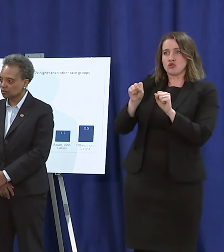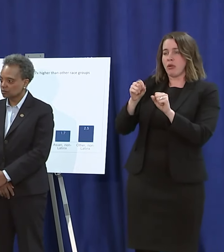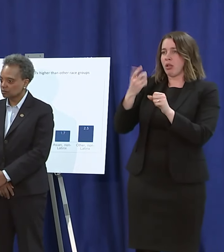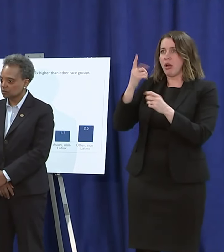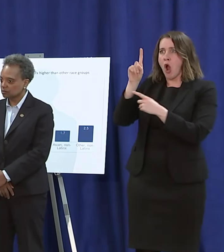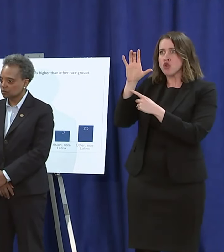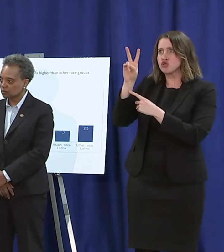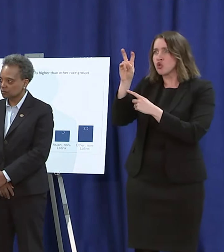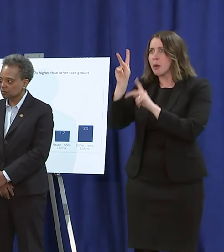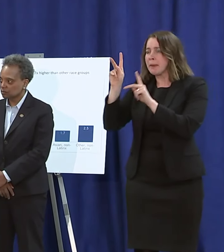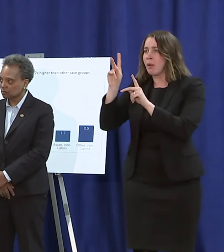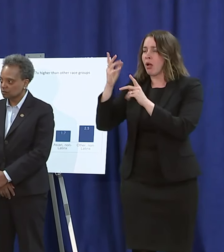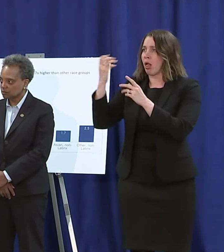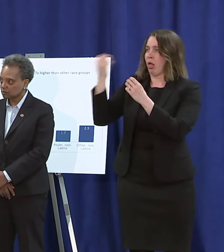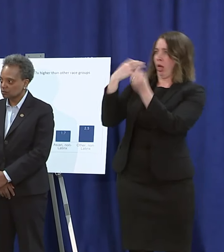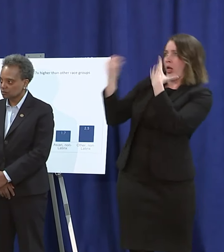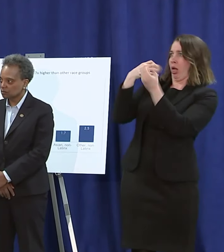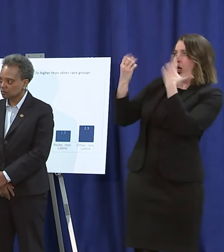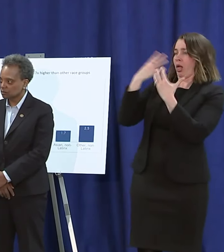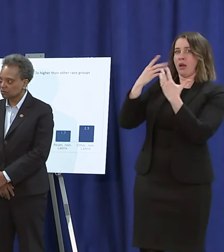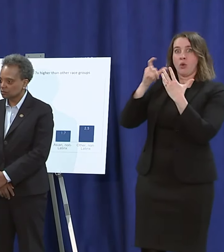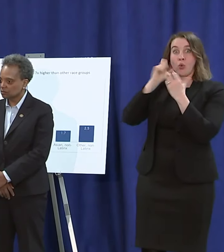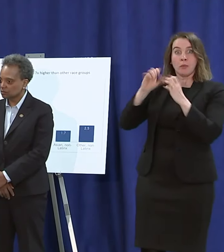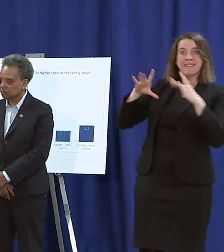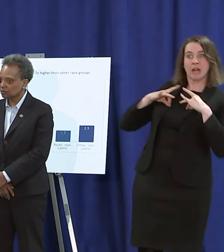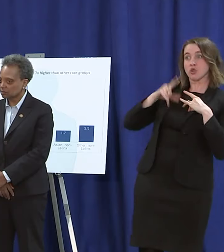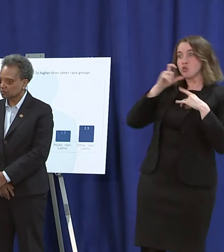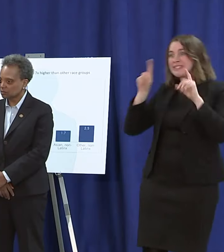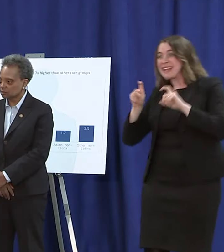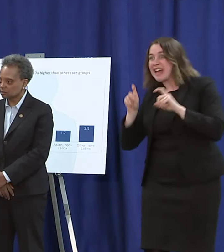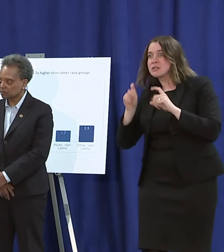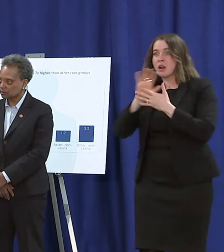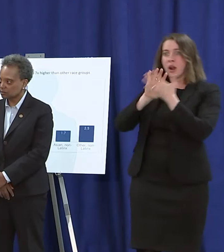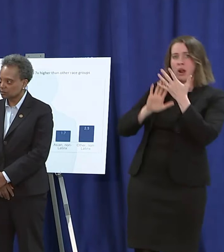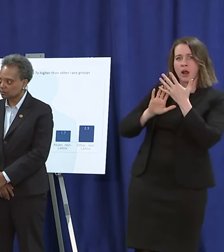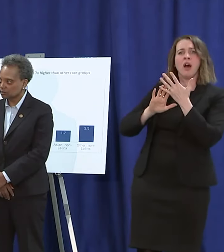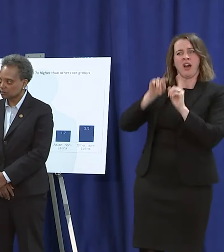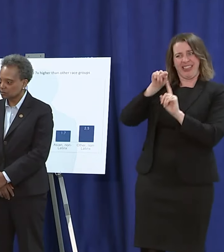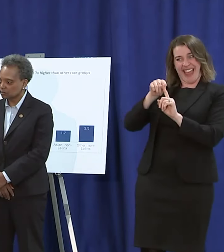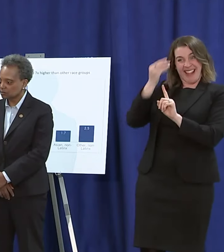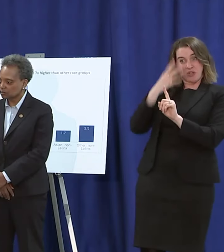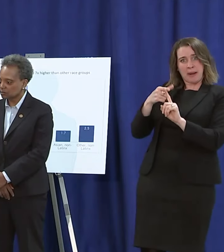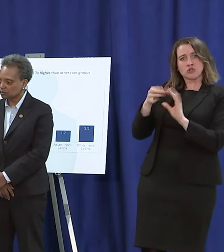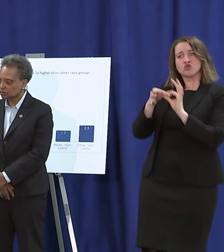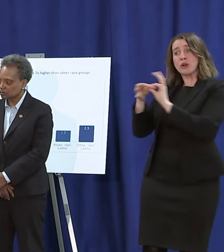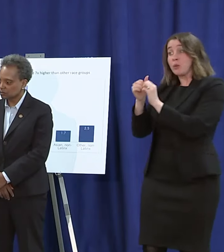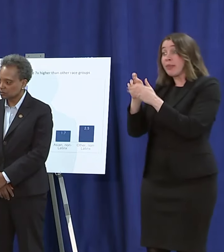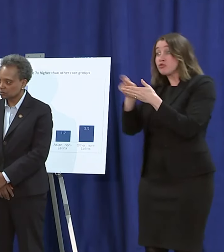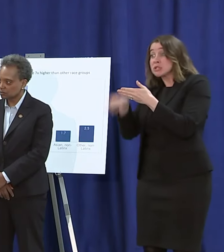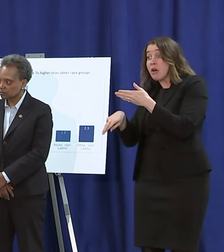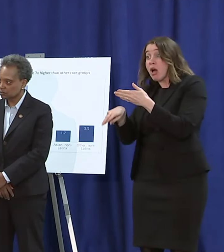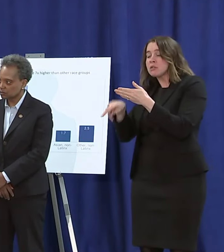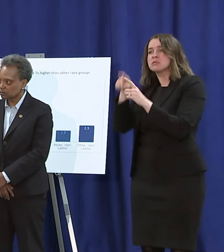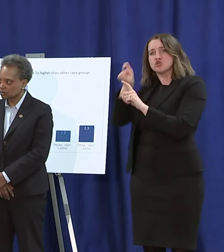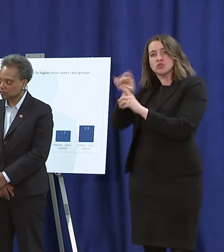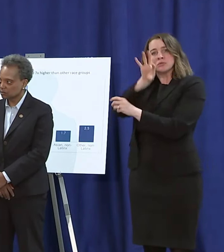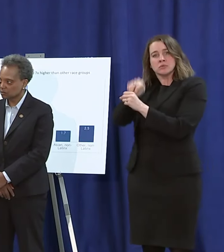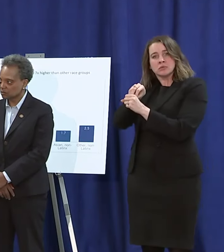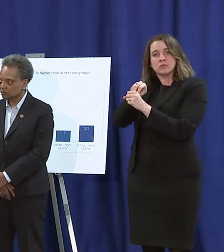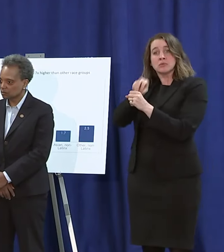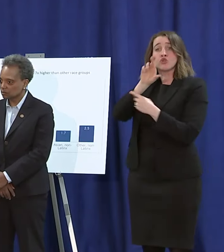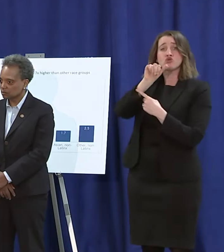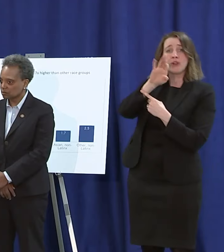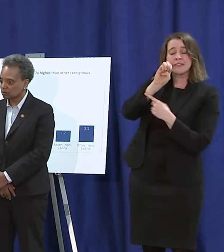electronic information that accompanies a lab result. And that comes with name and date of birth and address, and it should come with